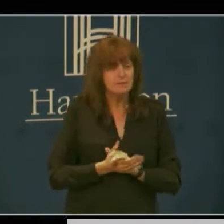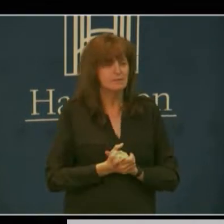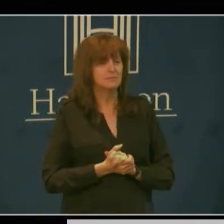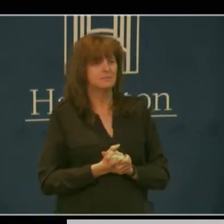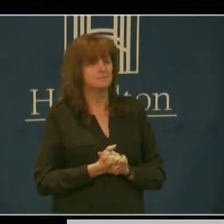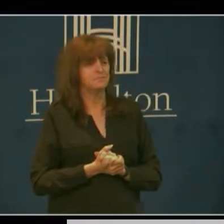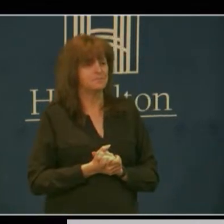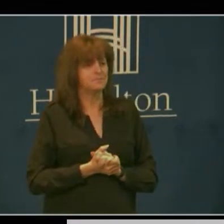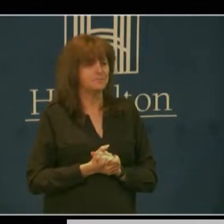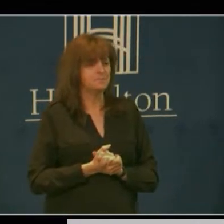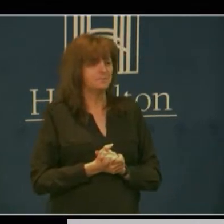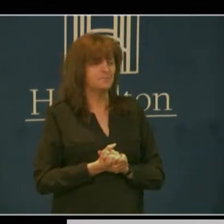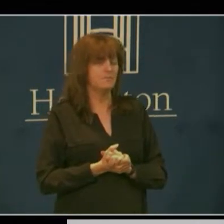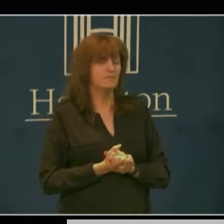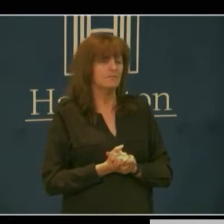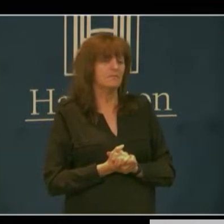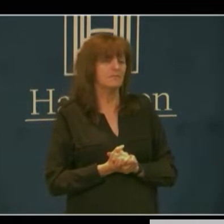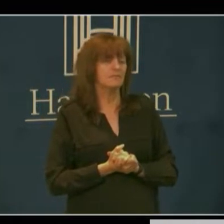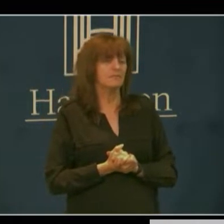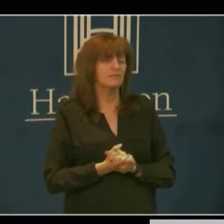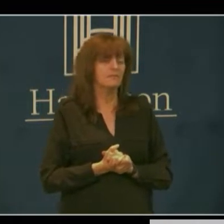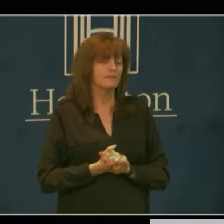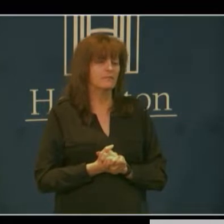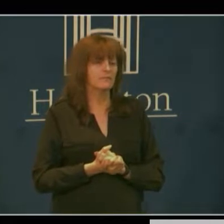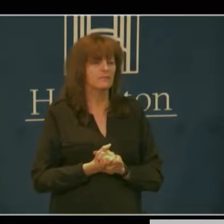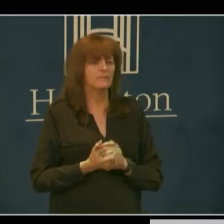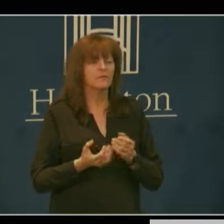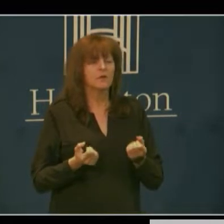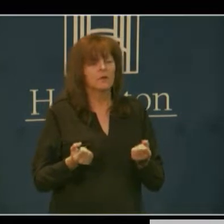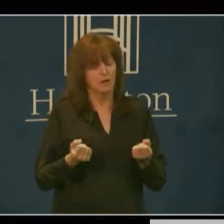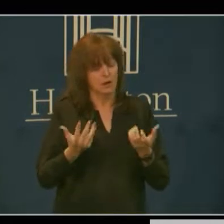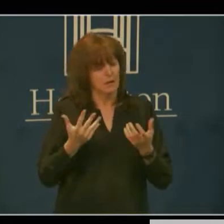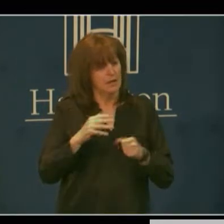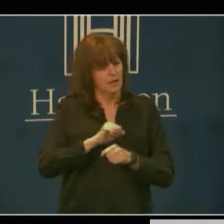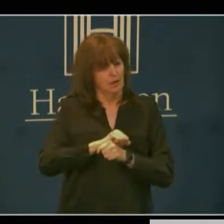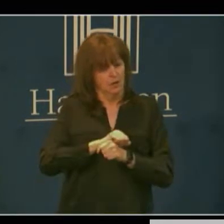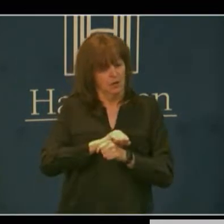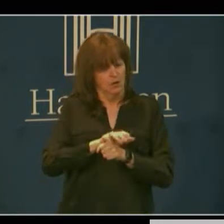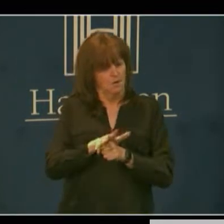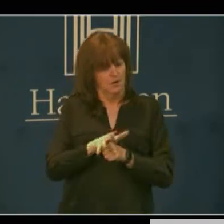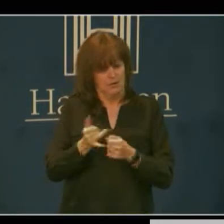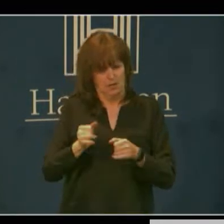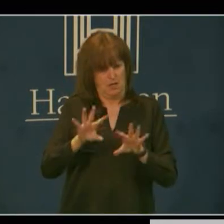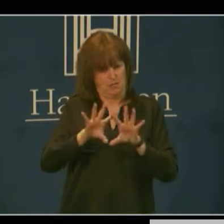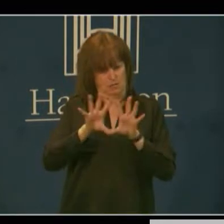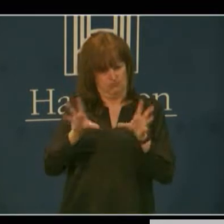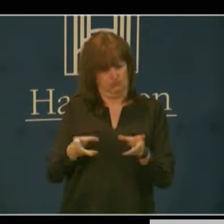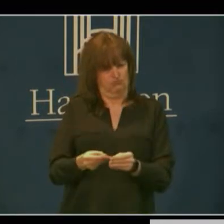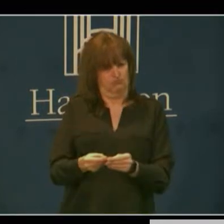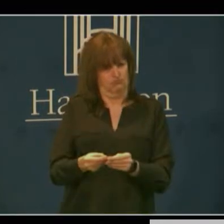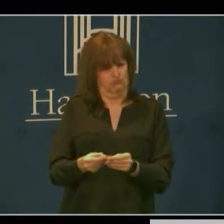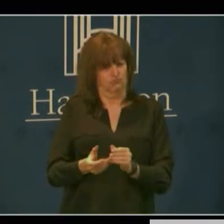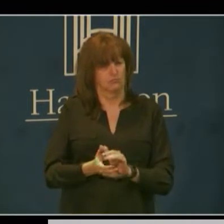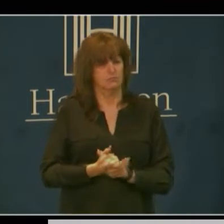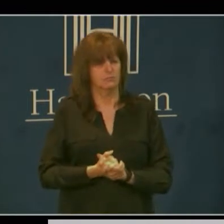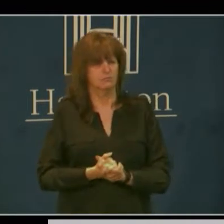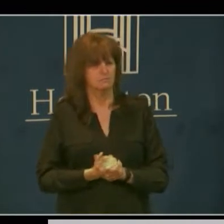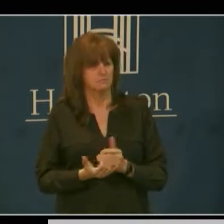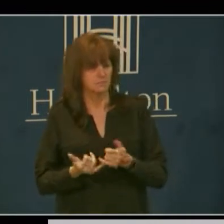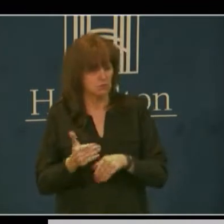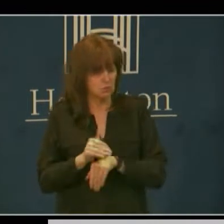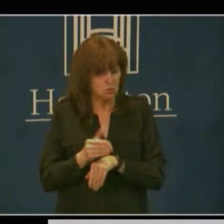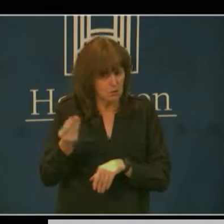the current number of COVID-19 cases here in Hamilton and the current situation as of tonight?